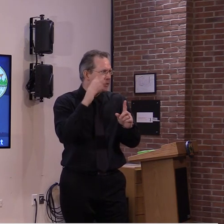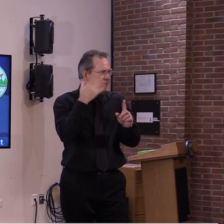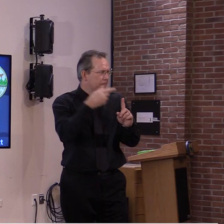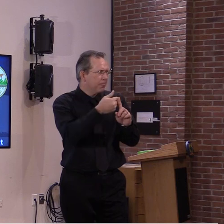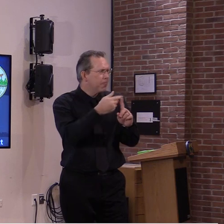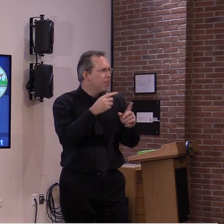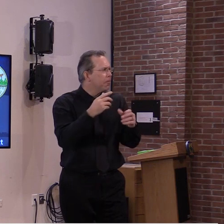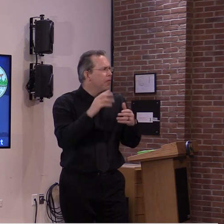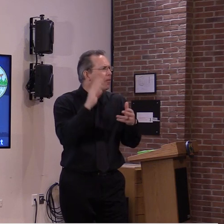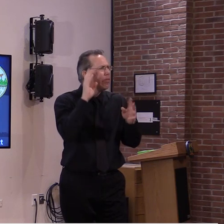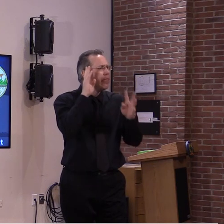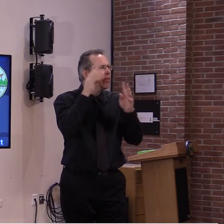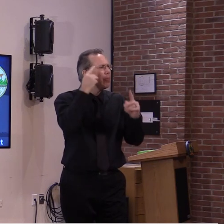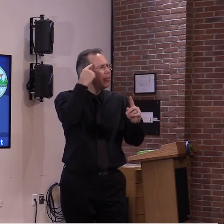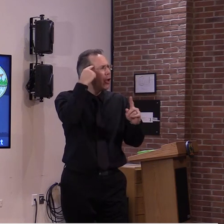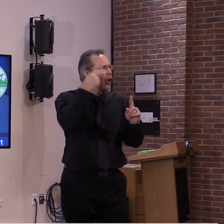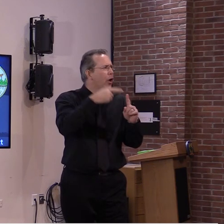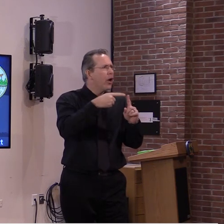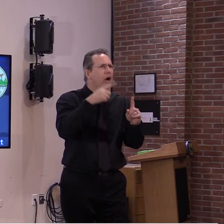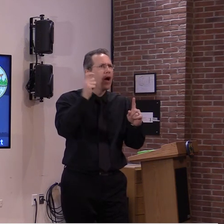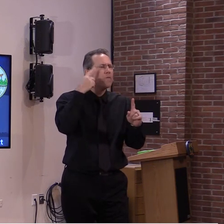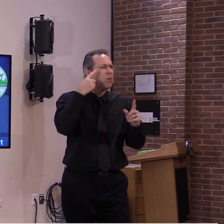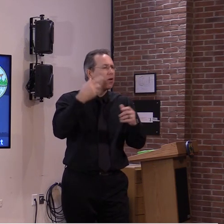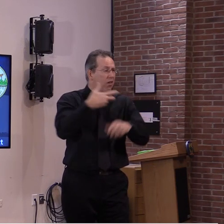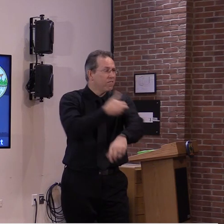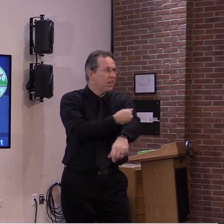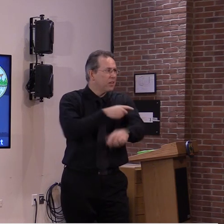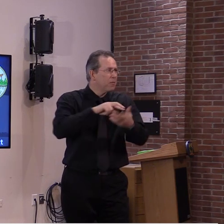were sort of a plot to control people.